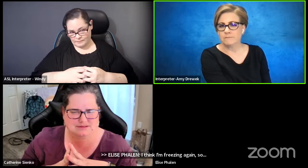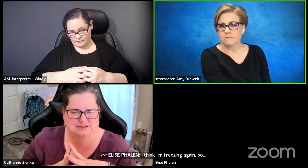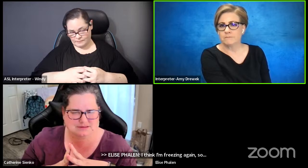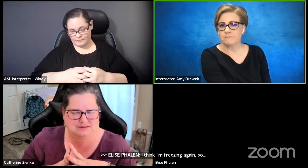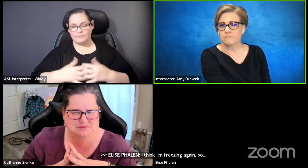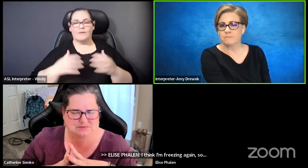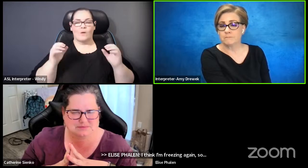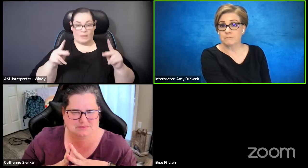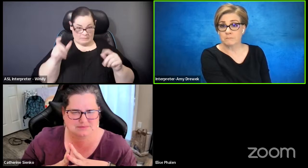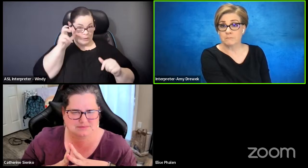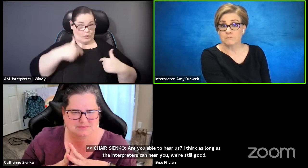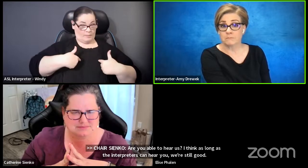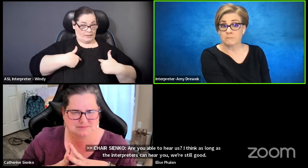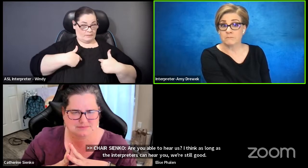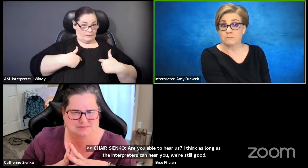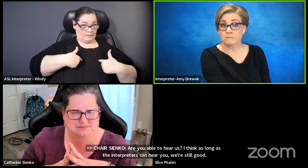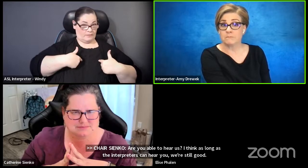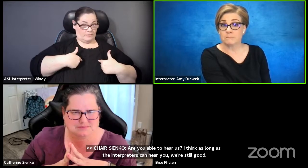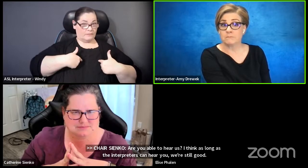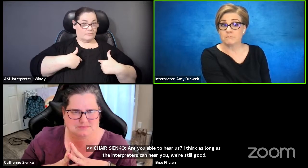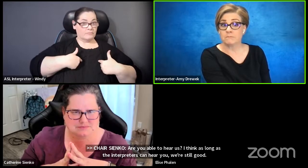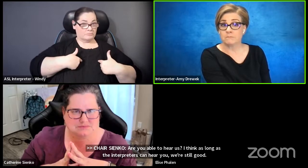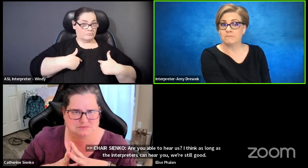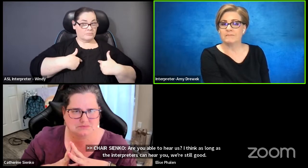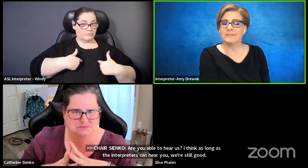okay. Can you hear me?